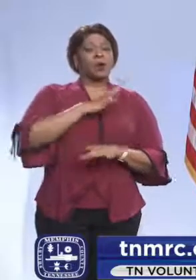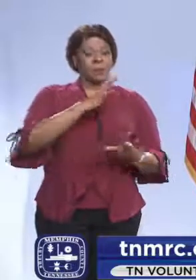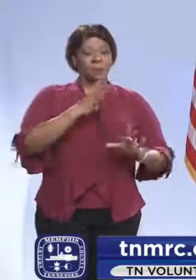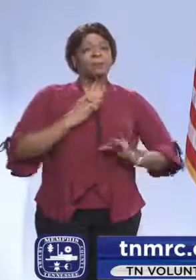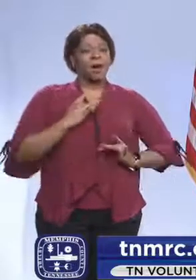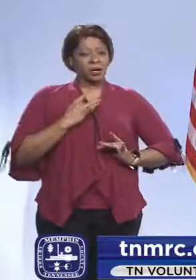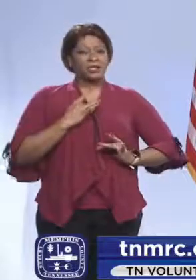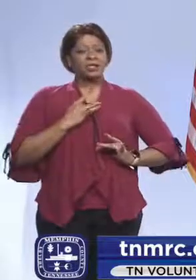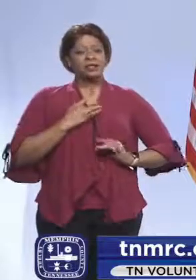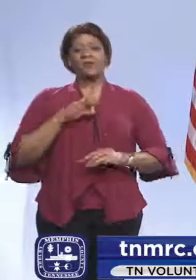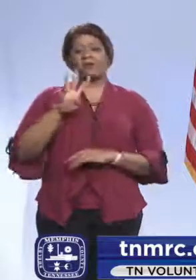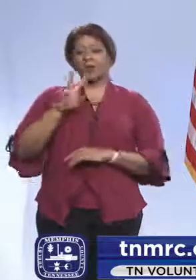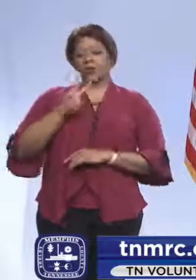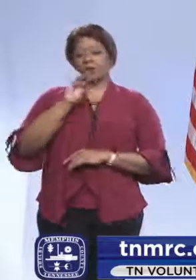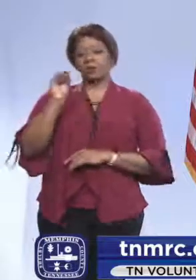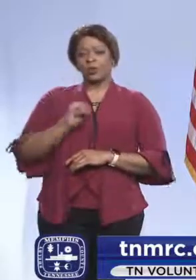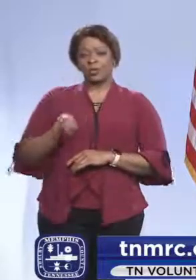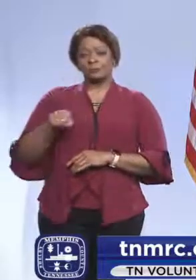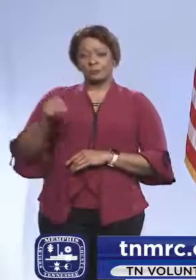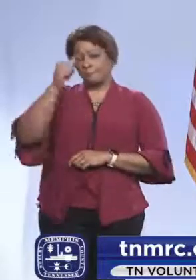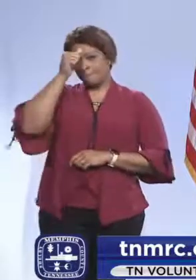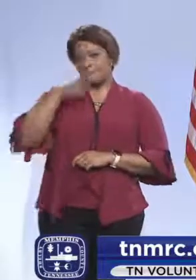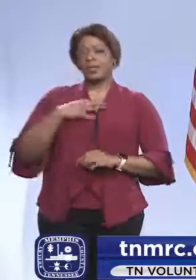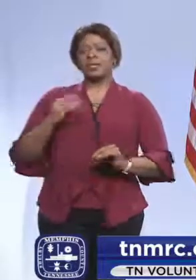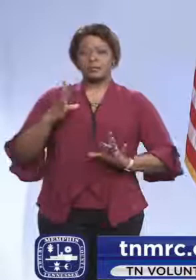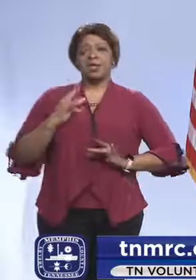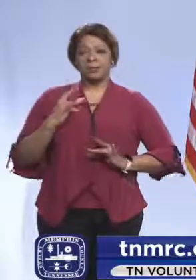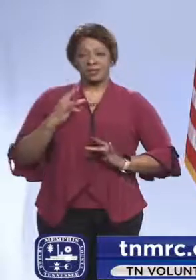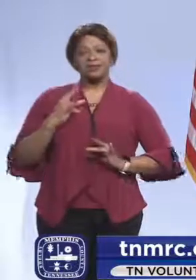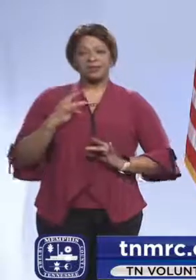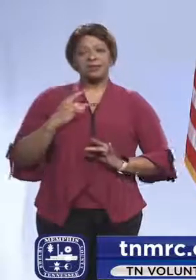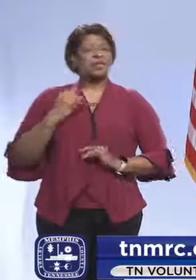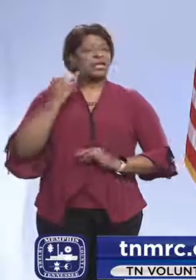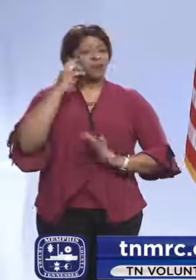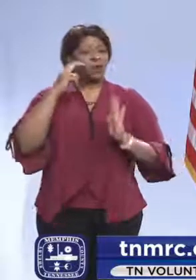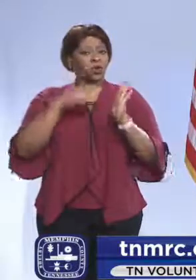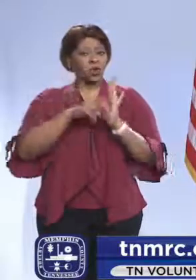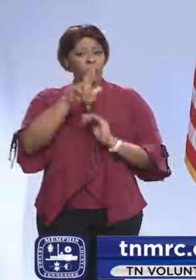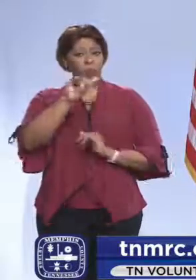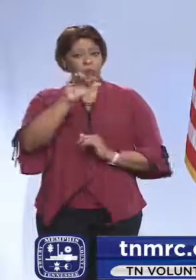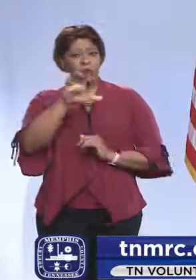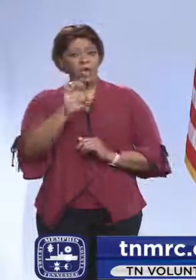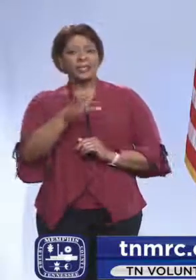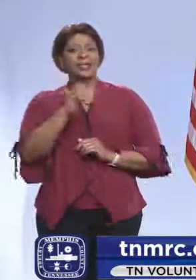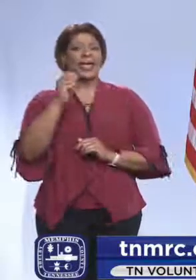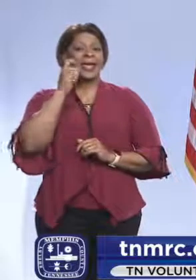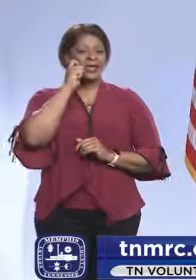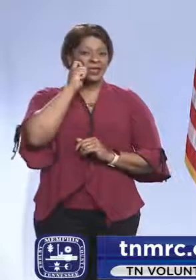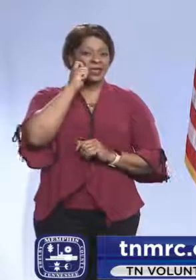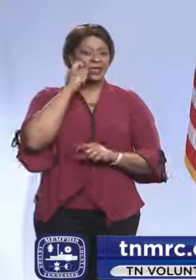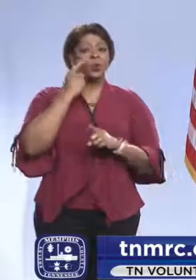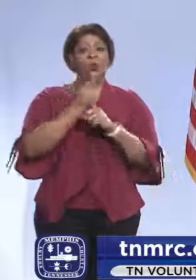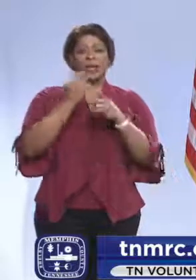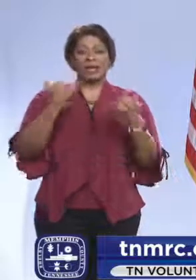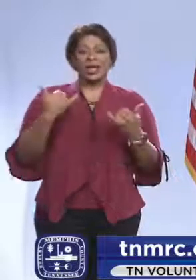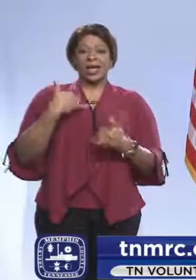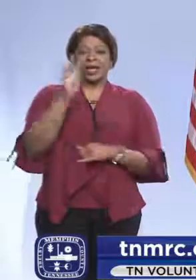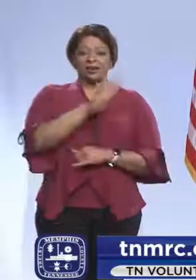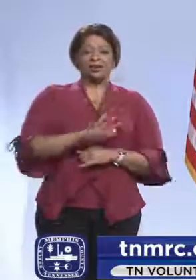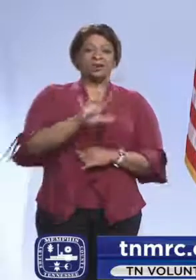and 42% of our cases are amongst men. If we look at race and ethnicity, at this point we have